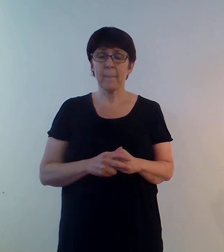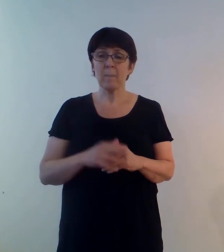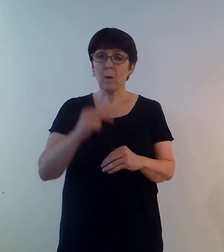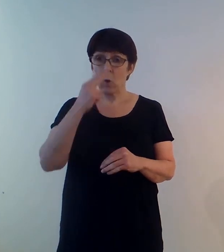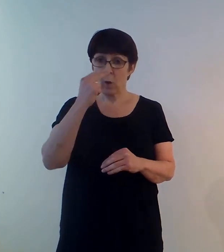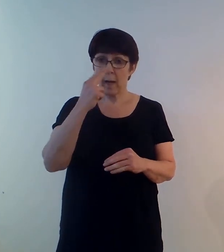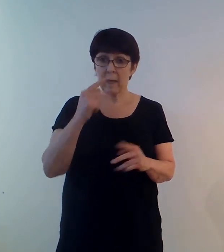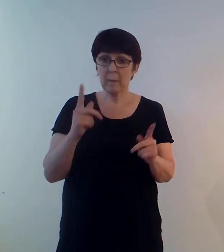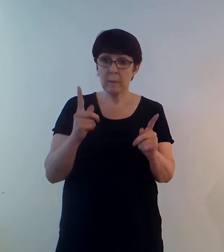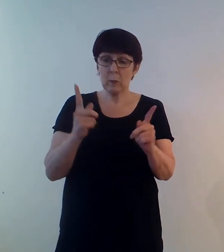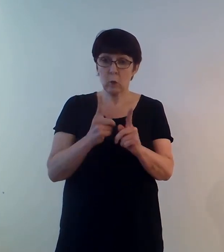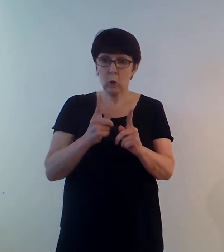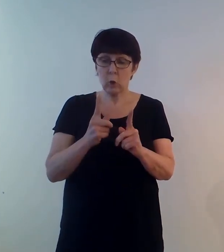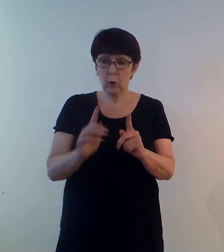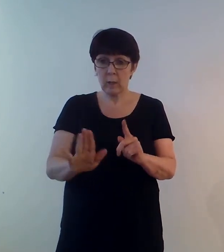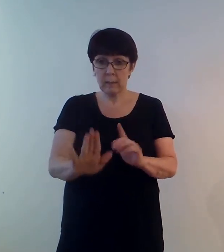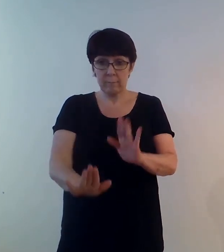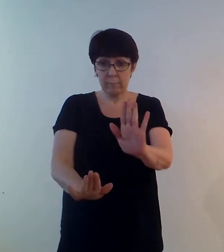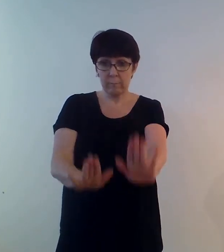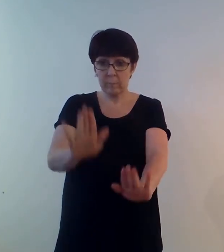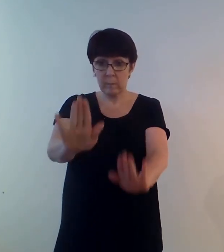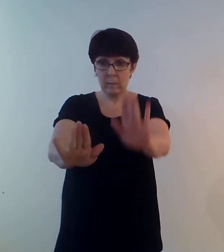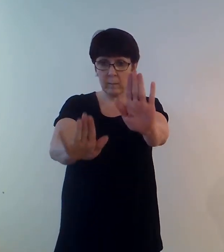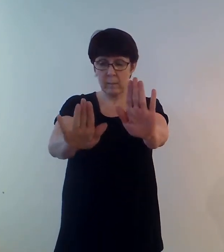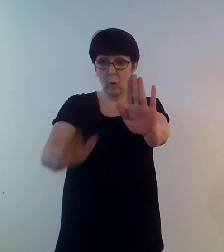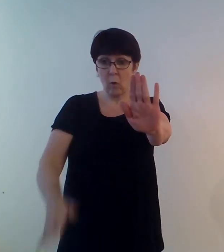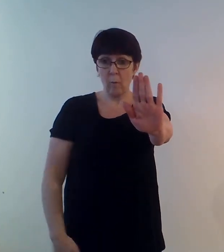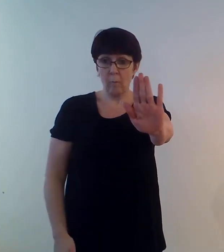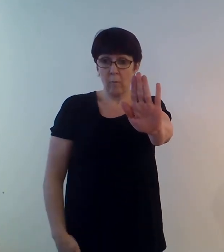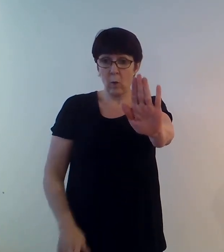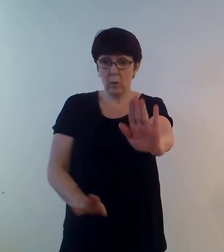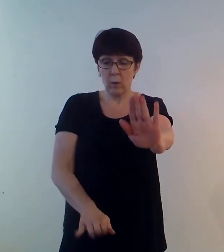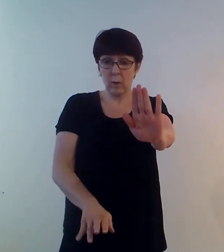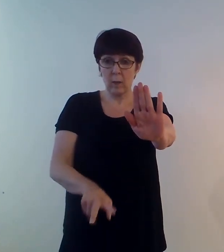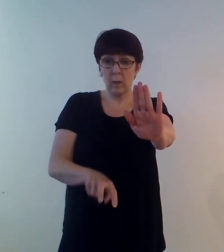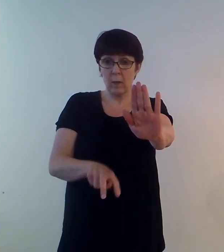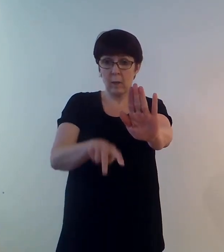3, 2, 1, 45 seconds once again. Tight.